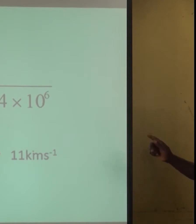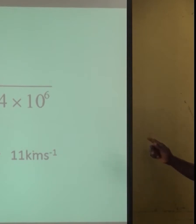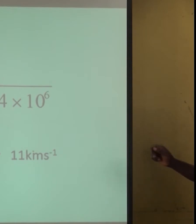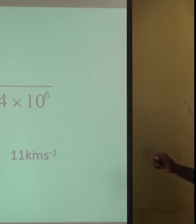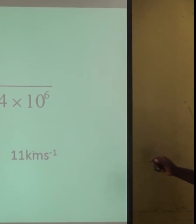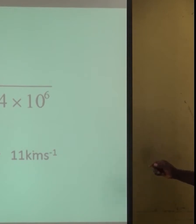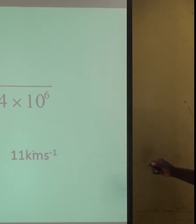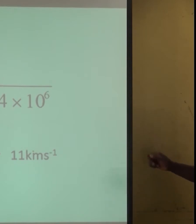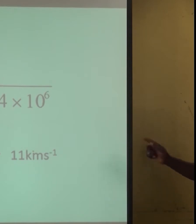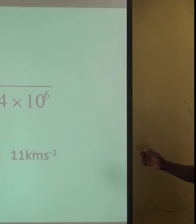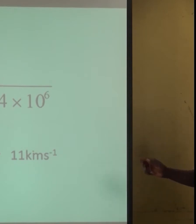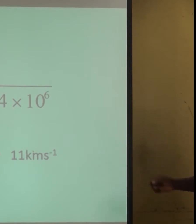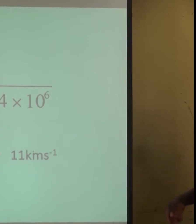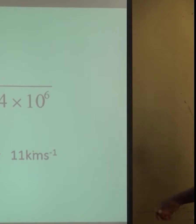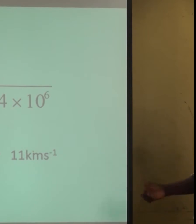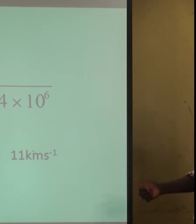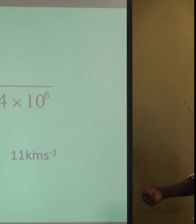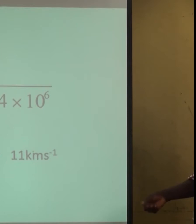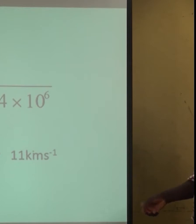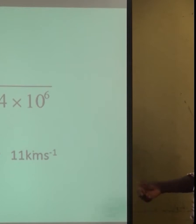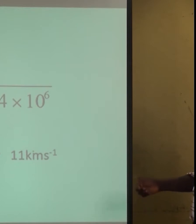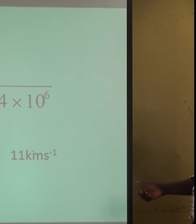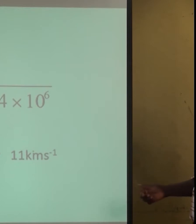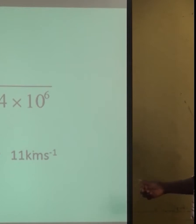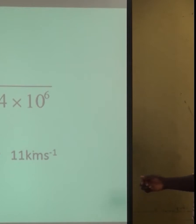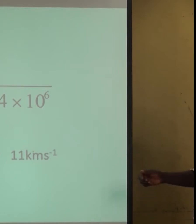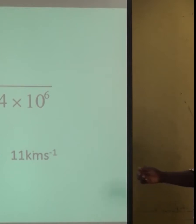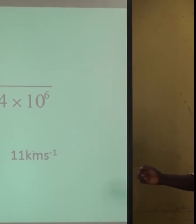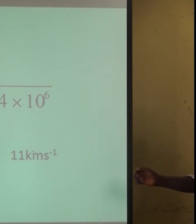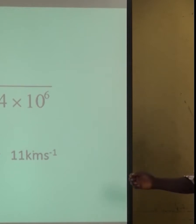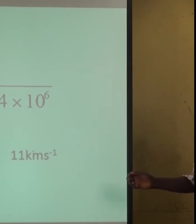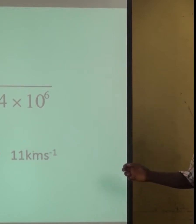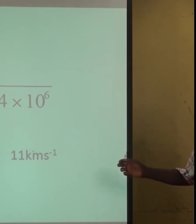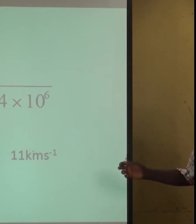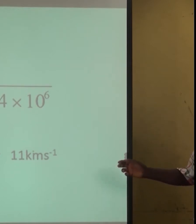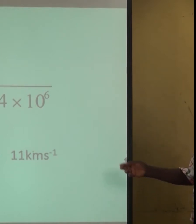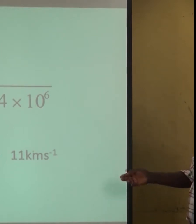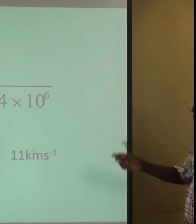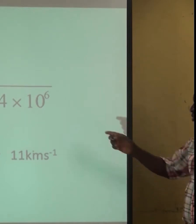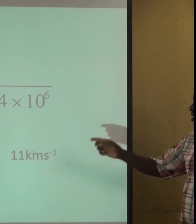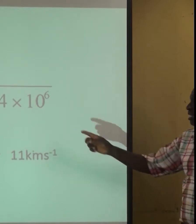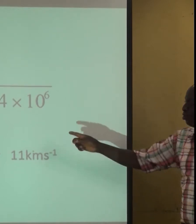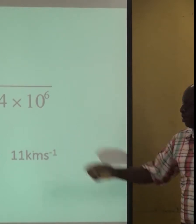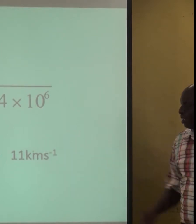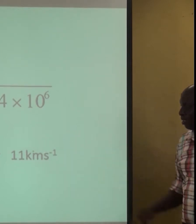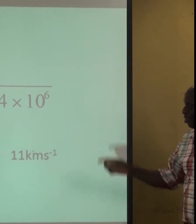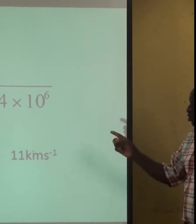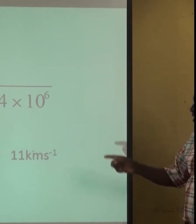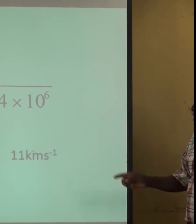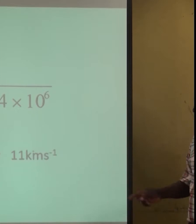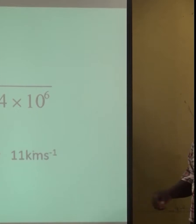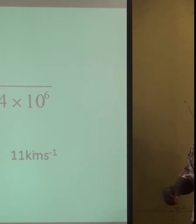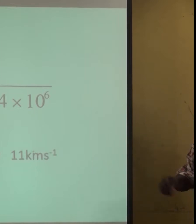power 3 meters per second, or 11 kilometers per second, because 10 raised to power 3, which